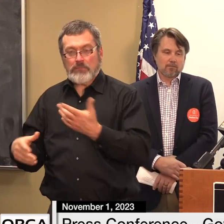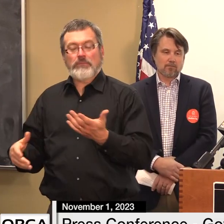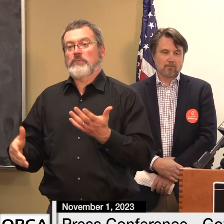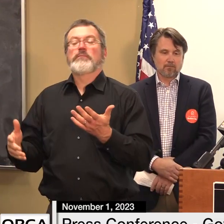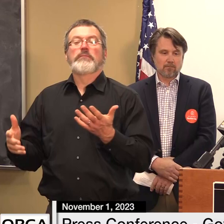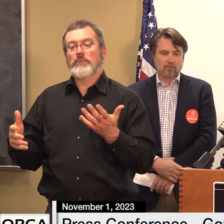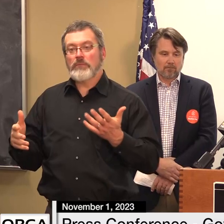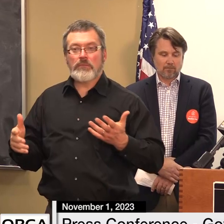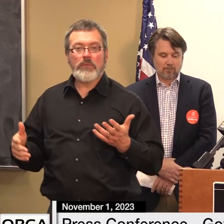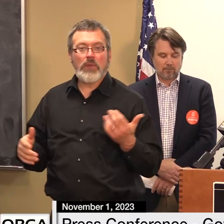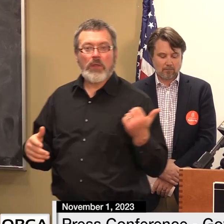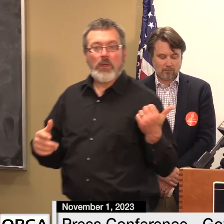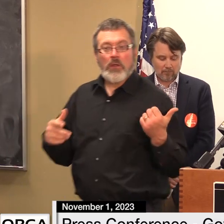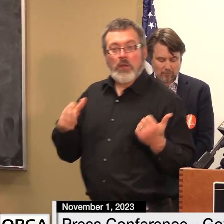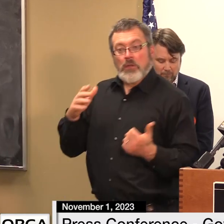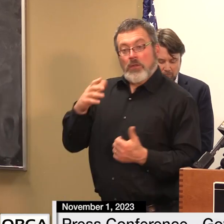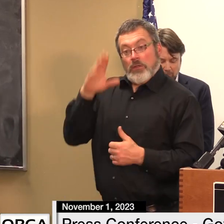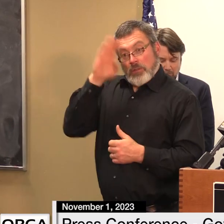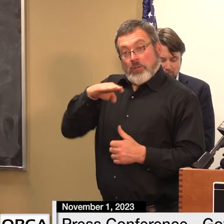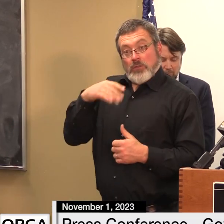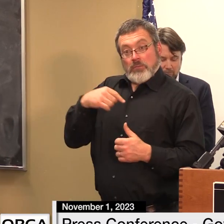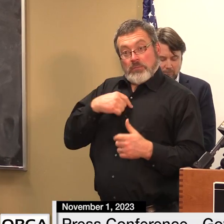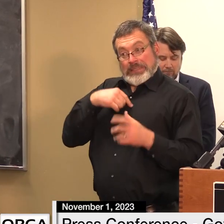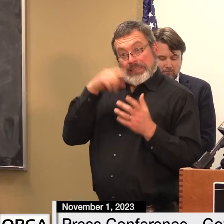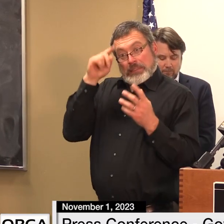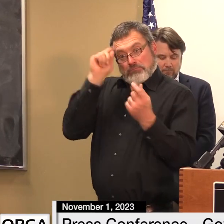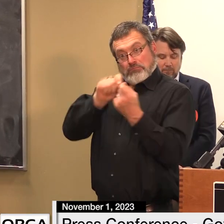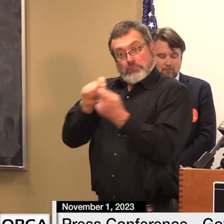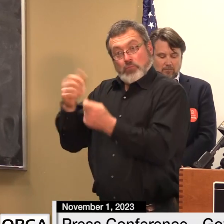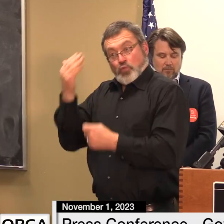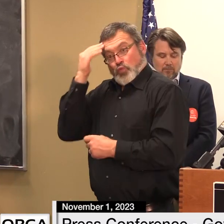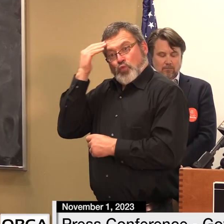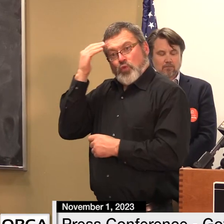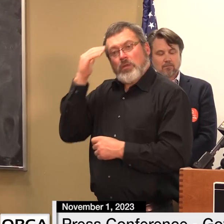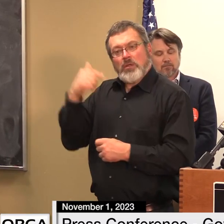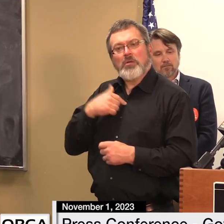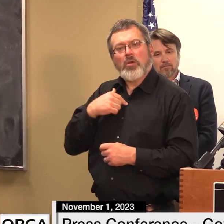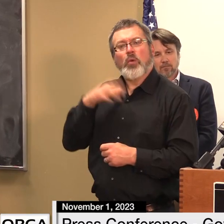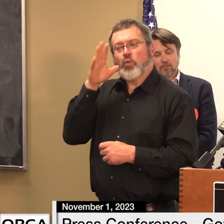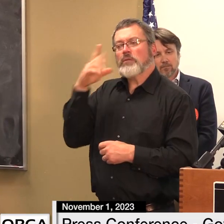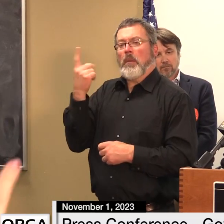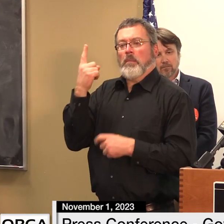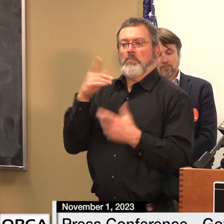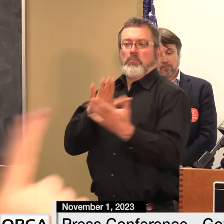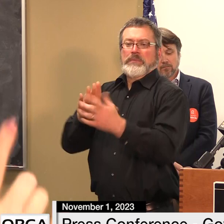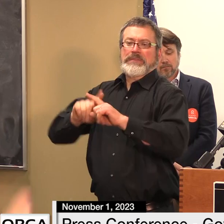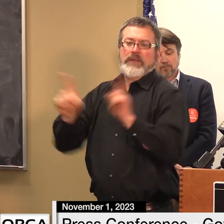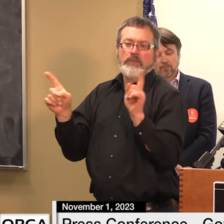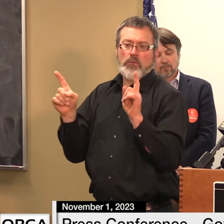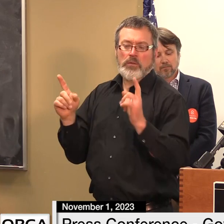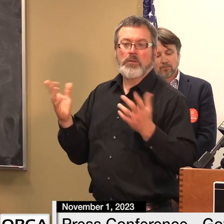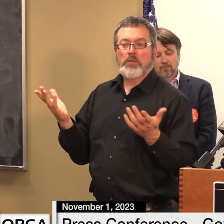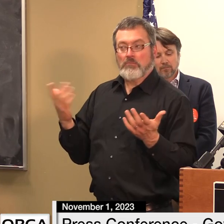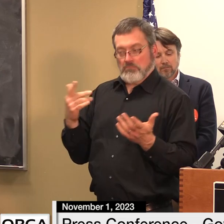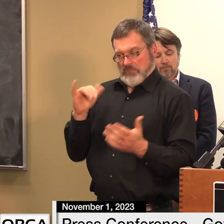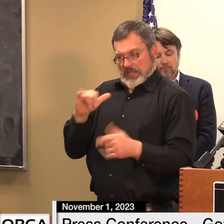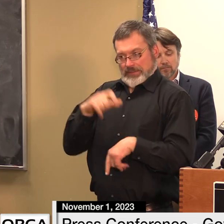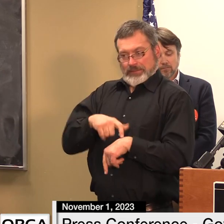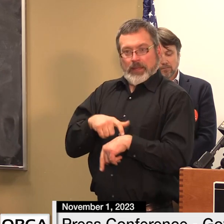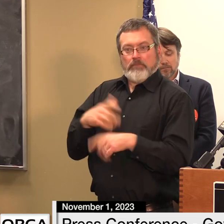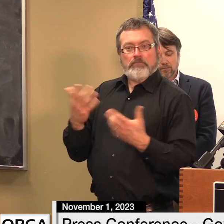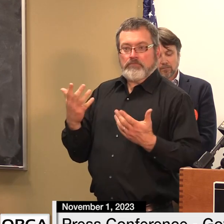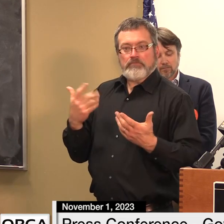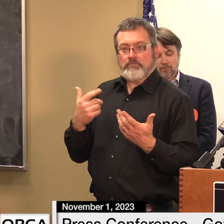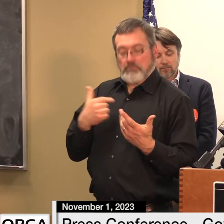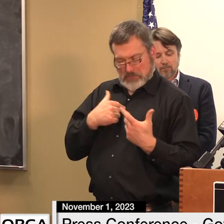I known the extent of that issue at the time, we might have done things differently, but we didn't, and I take responsibility